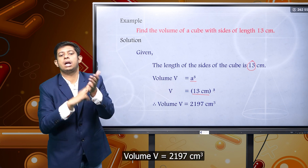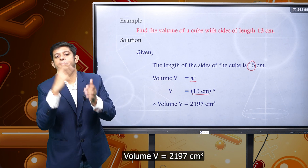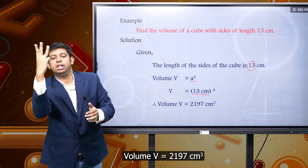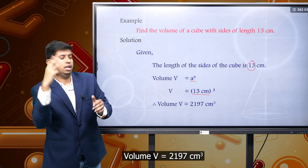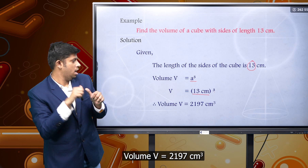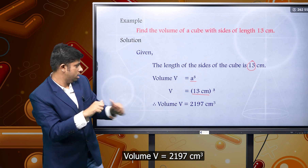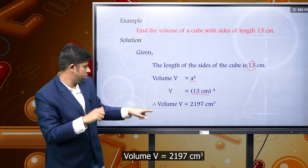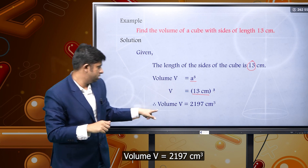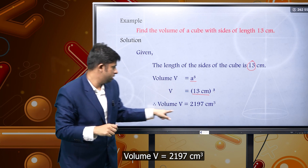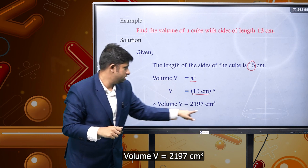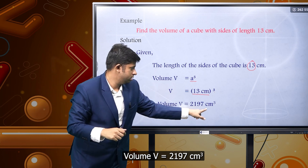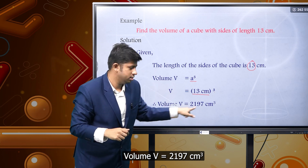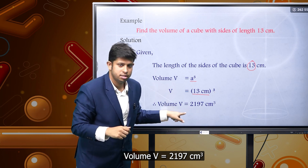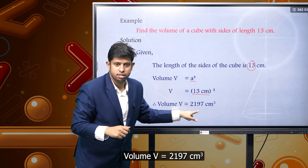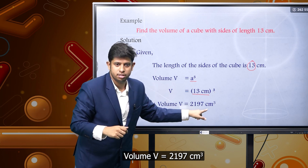2197 cm cube.